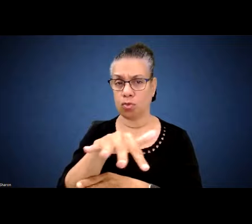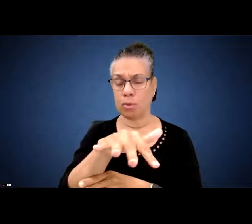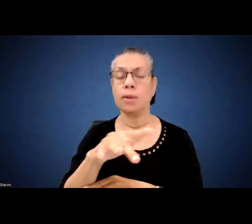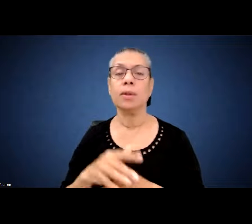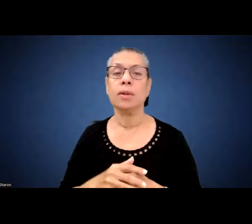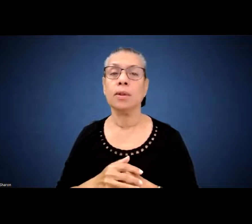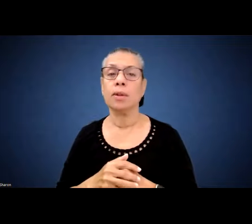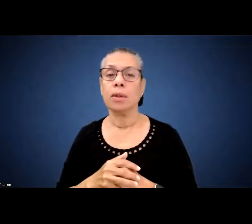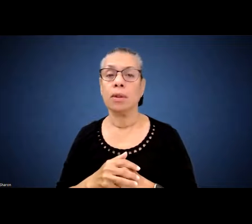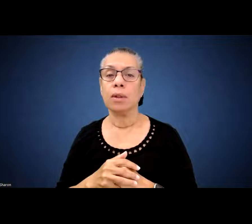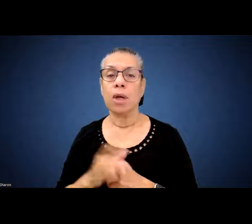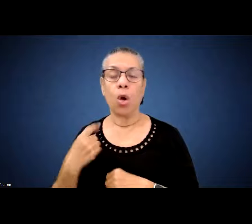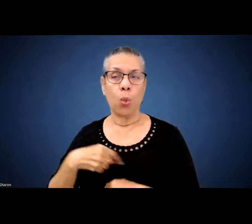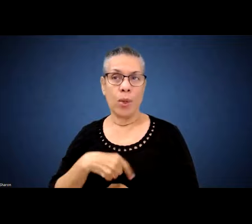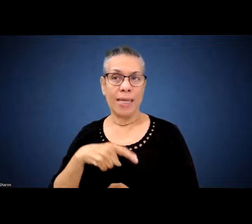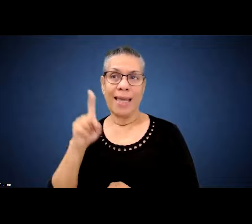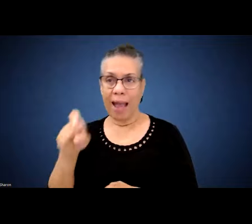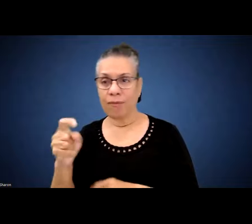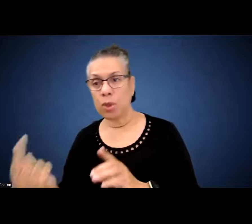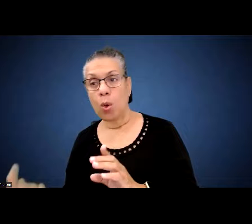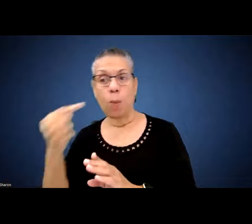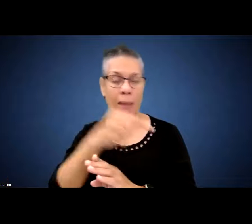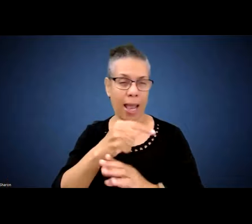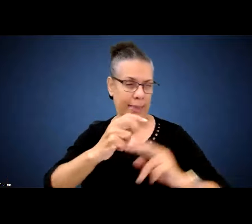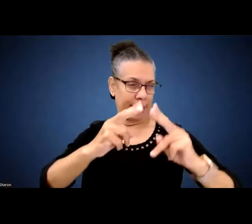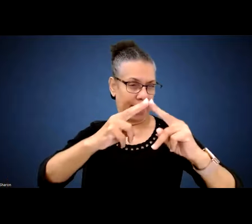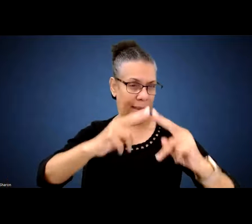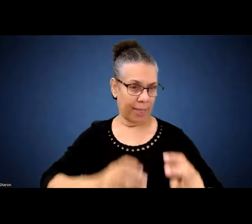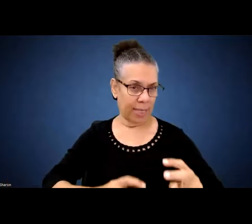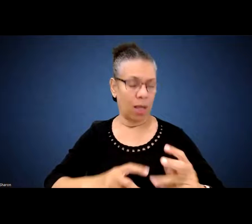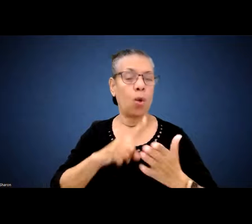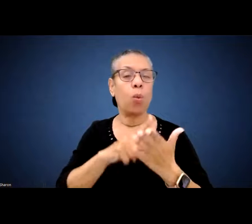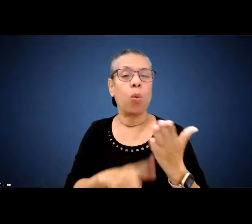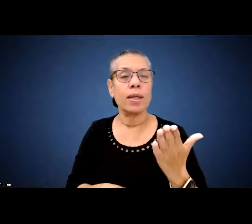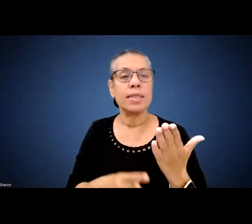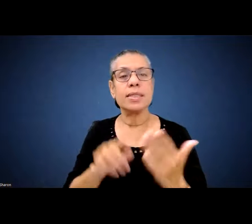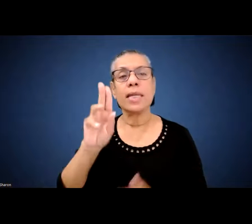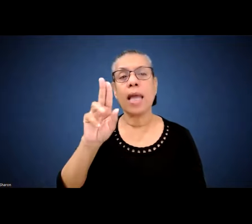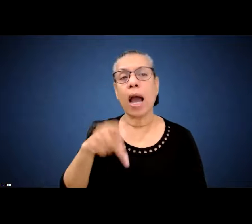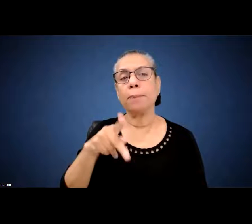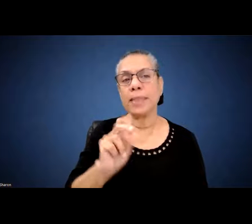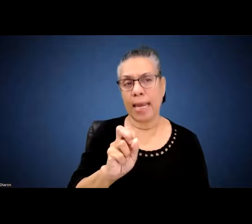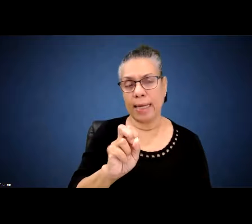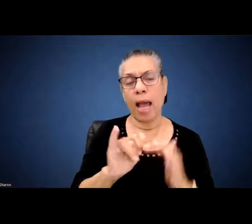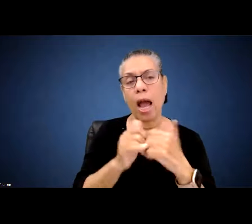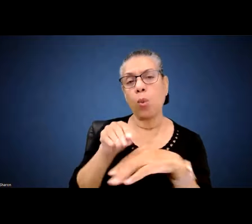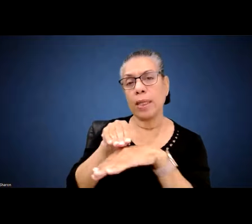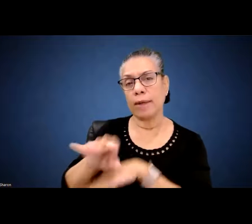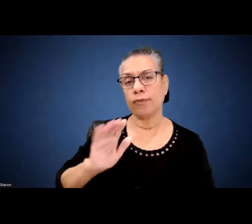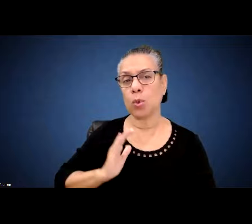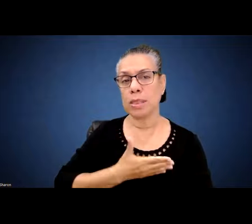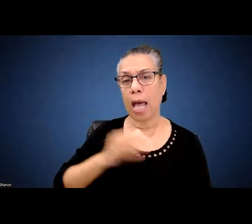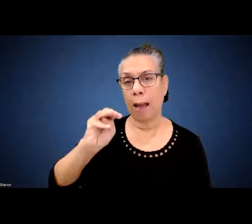to, by necessity, go back and analyze what the update does to our maps, the way